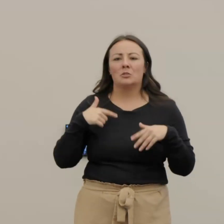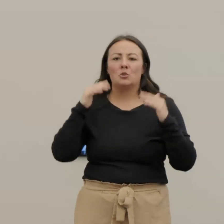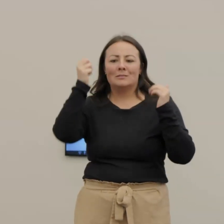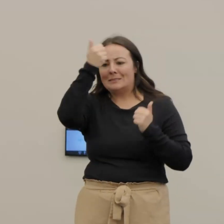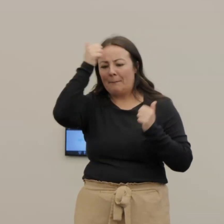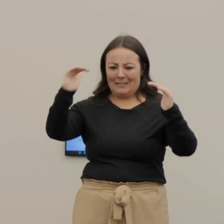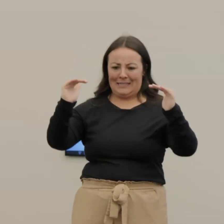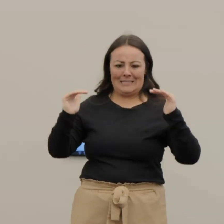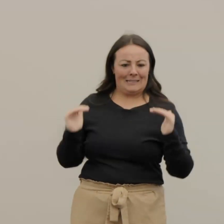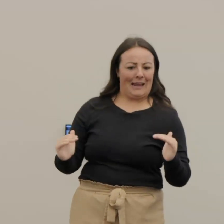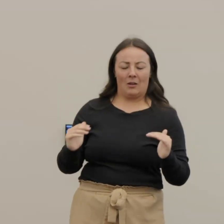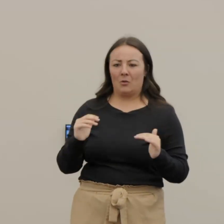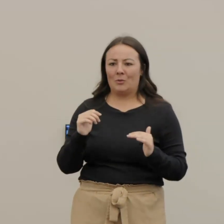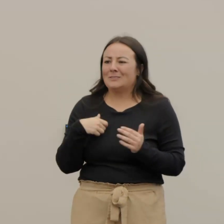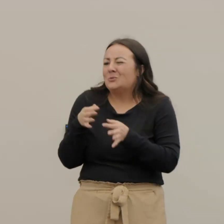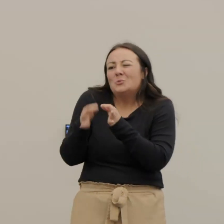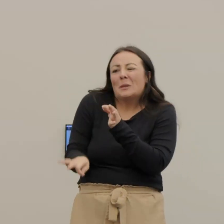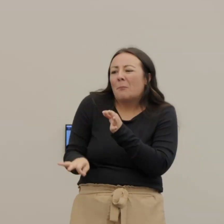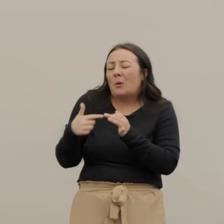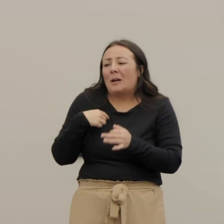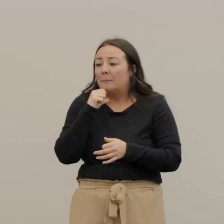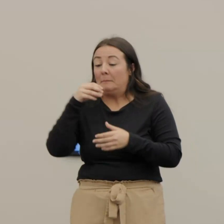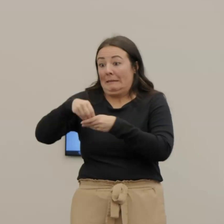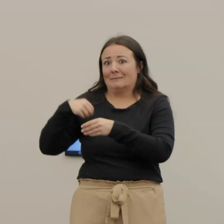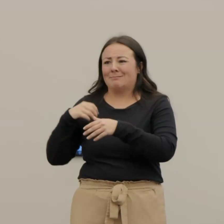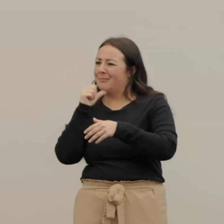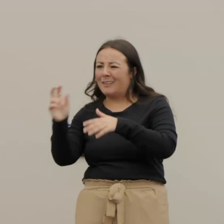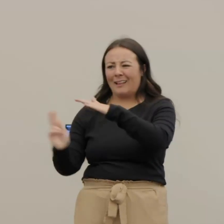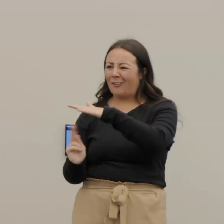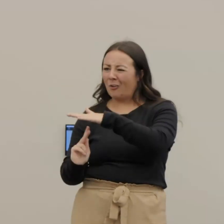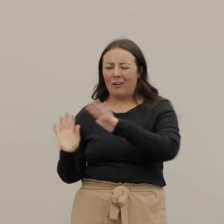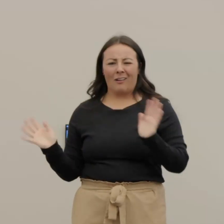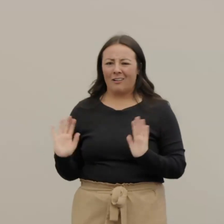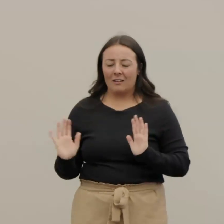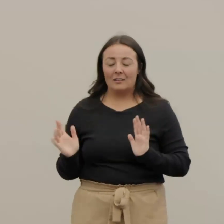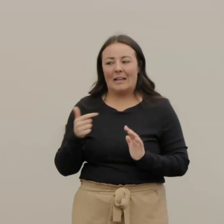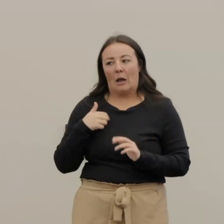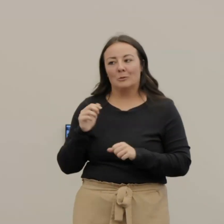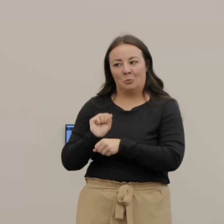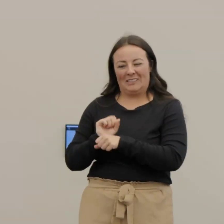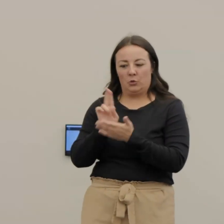not a kindergartner. And I was working at the University of Texas at the time, right?